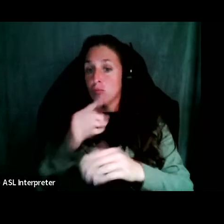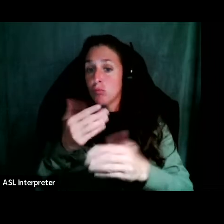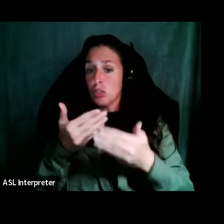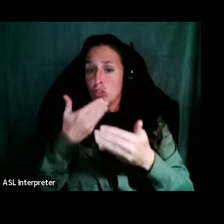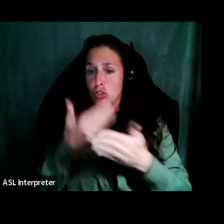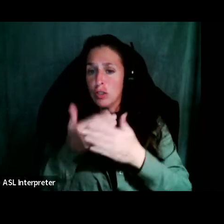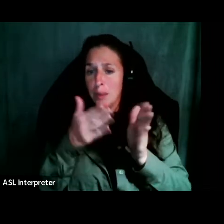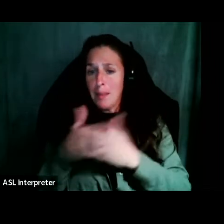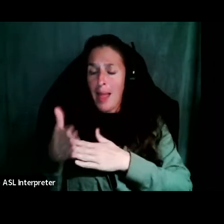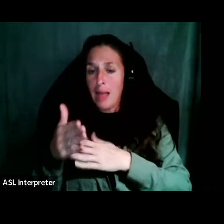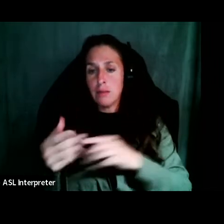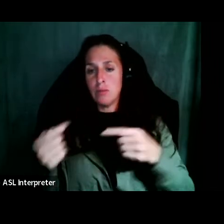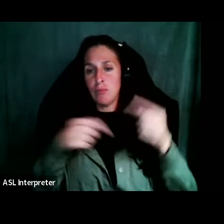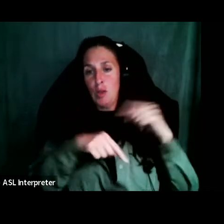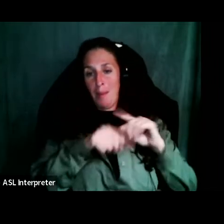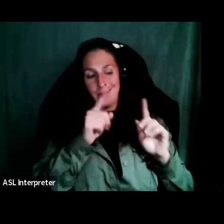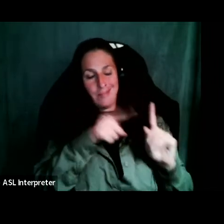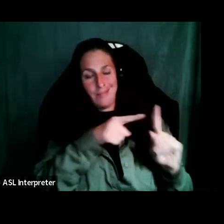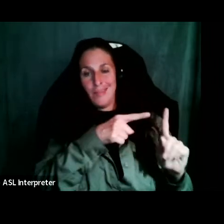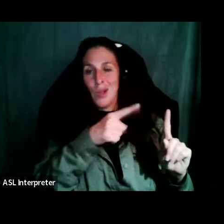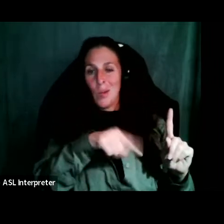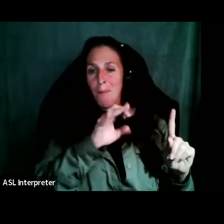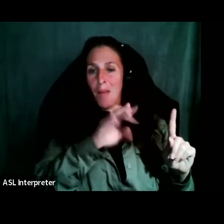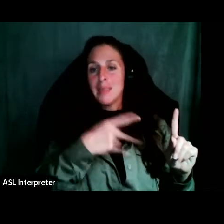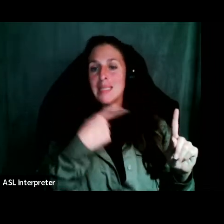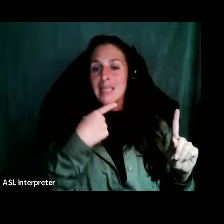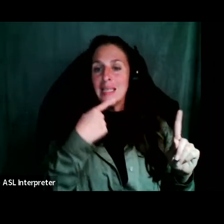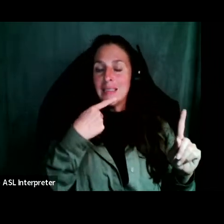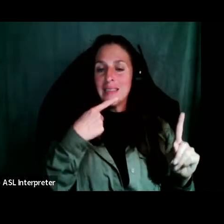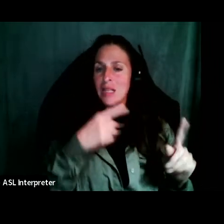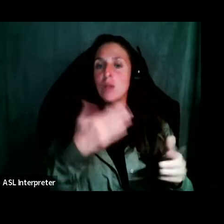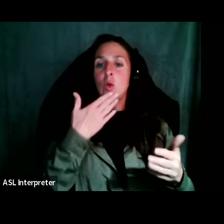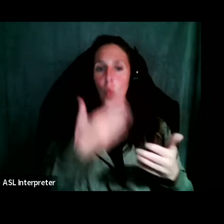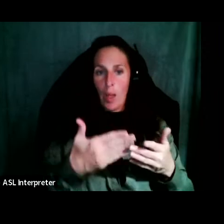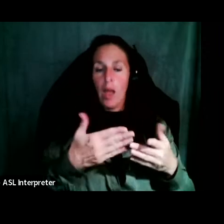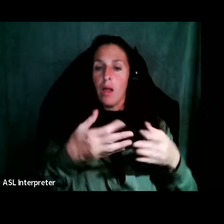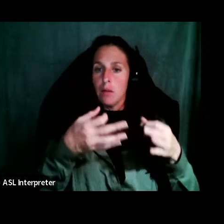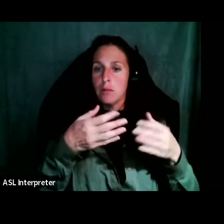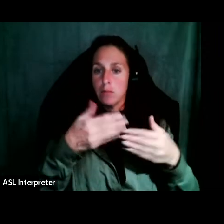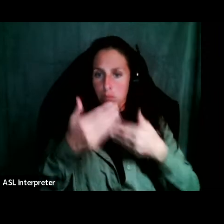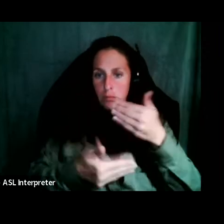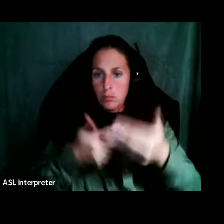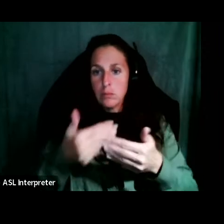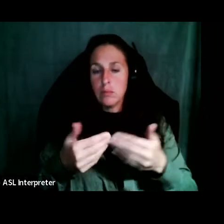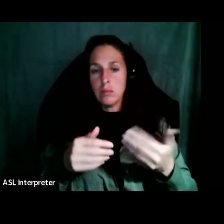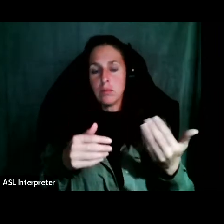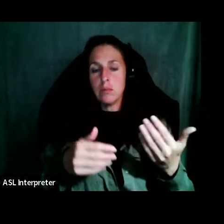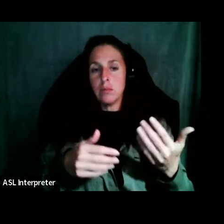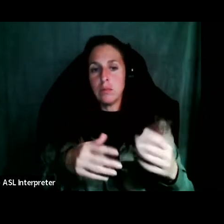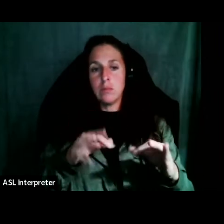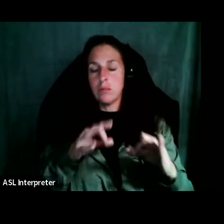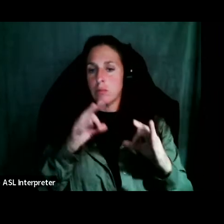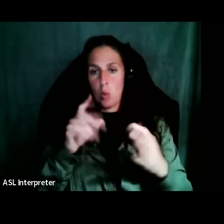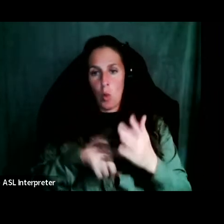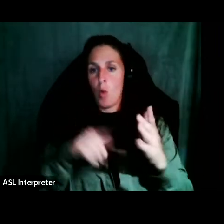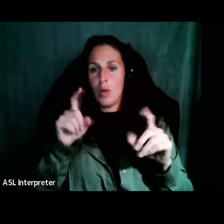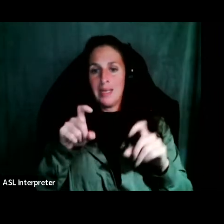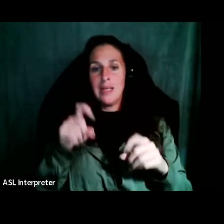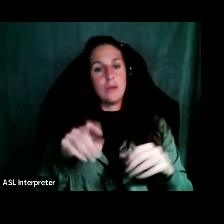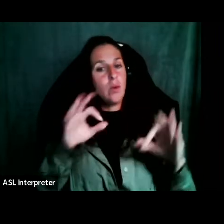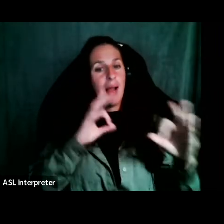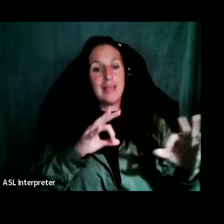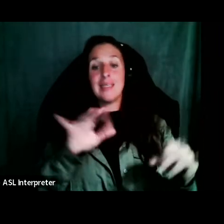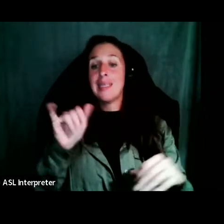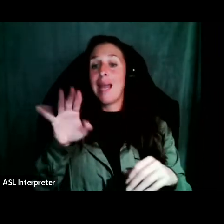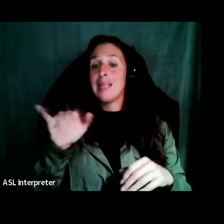goes back to what Bob's saying. It's like, it's you know, well executed. This is what we need kind of thing. So excellent. So again, Yancey,